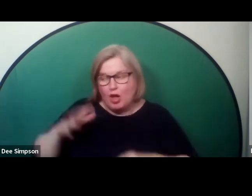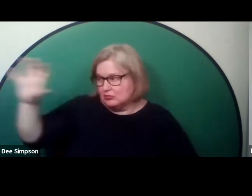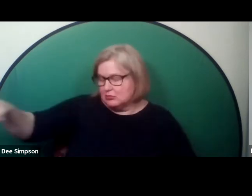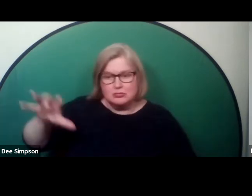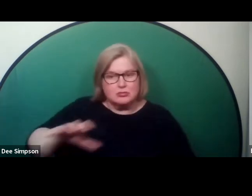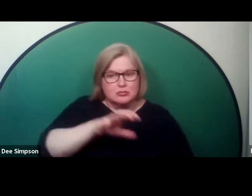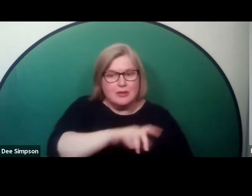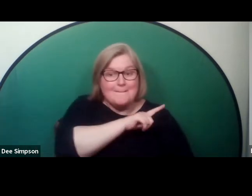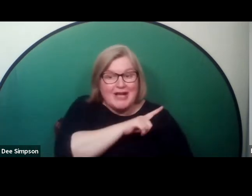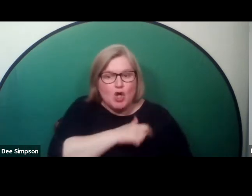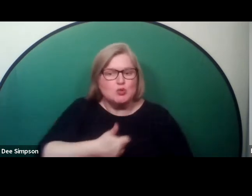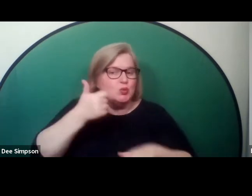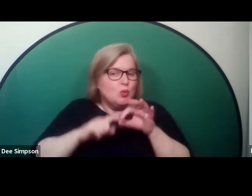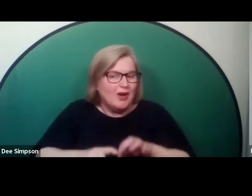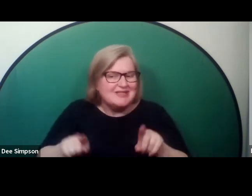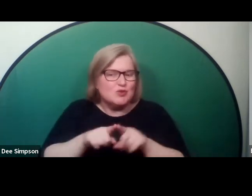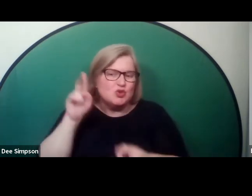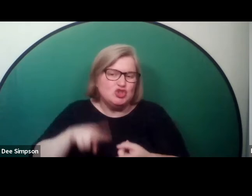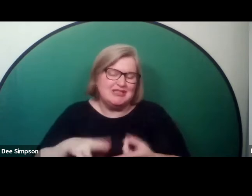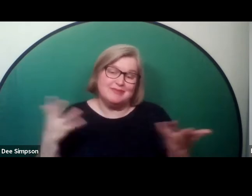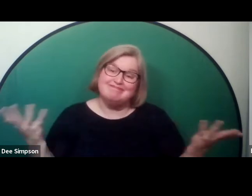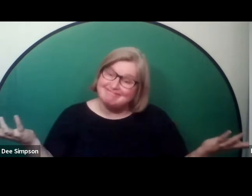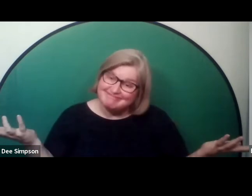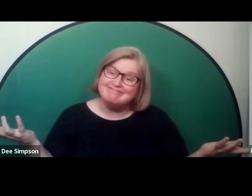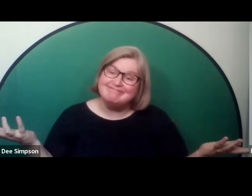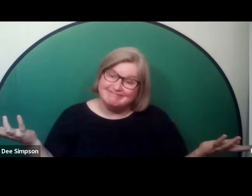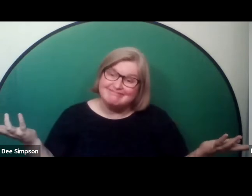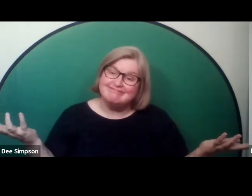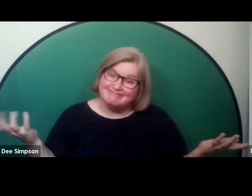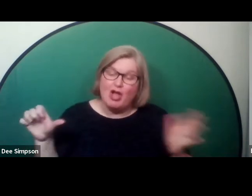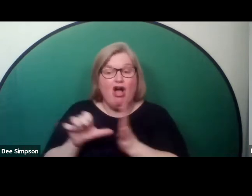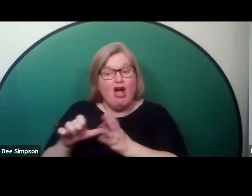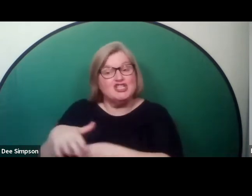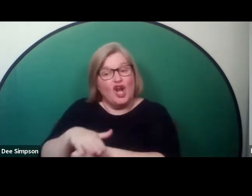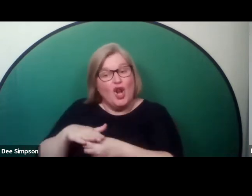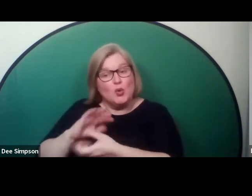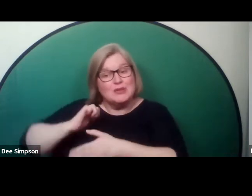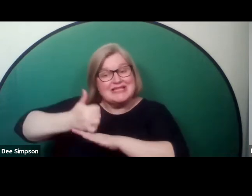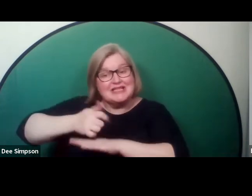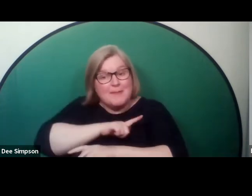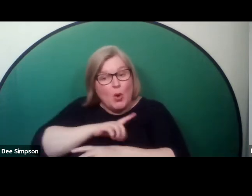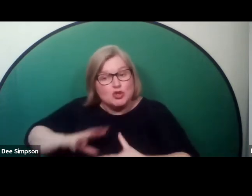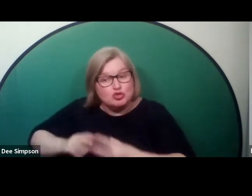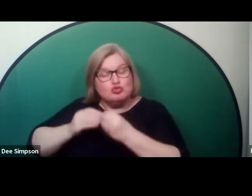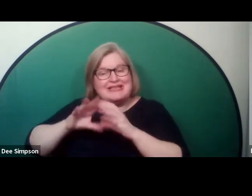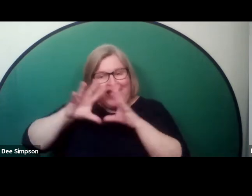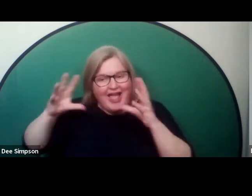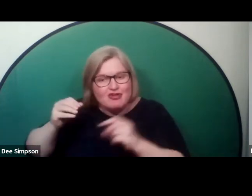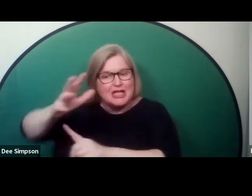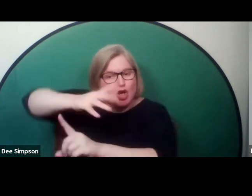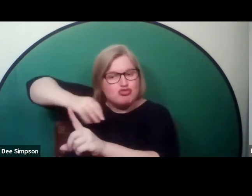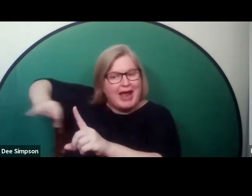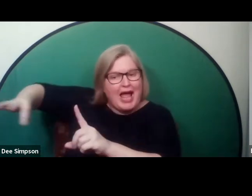Trying to create economically viable business models is hard in a local setting because you have to create the entire ecosystem